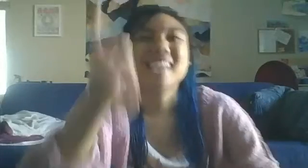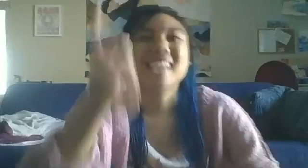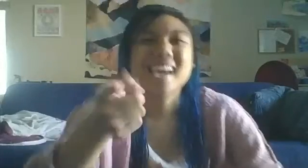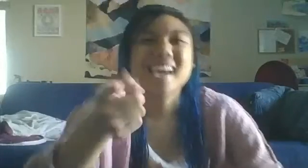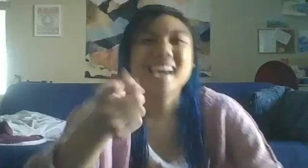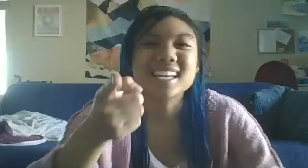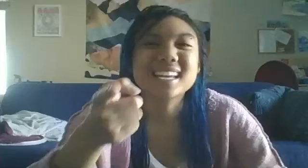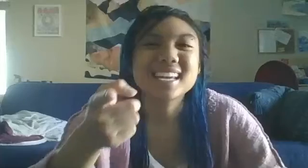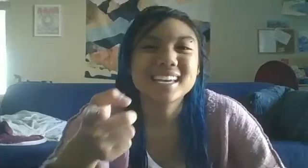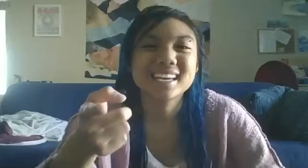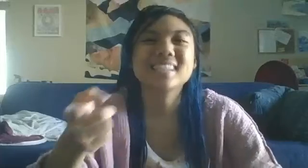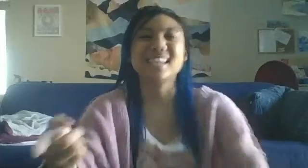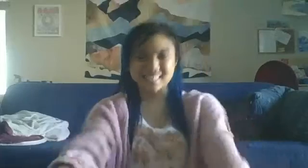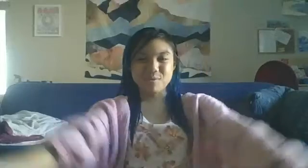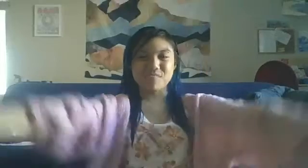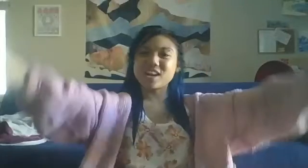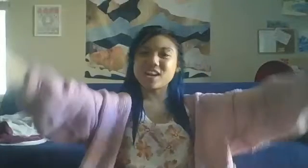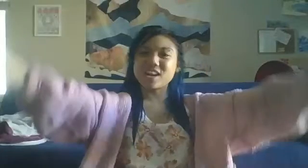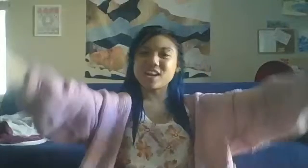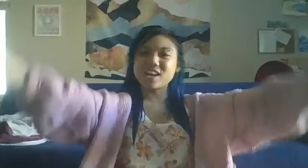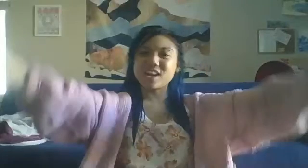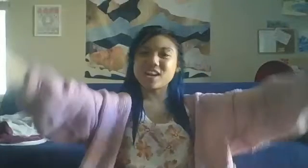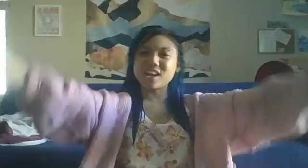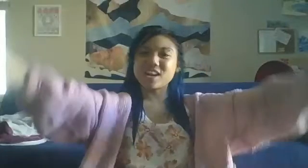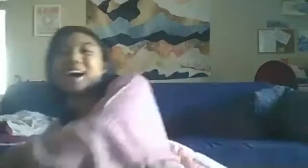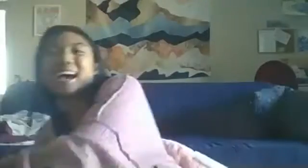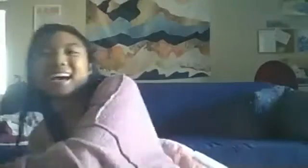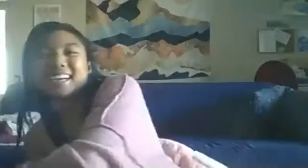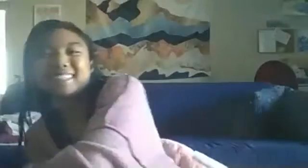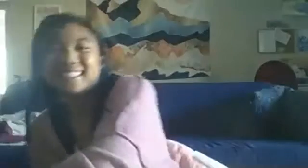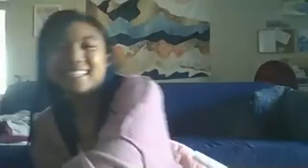usted? Good job, my friends. Give me a rainbow clap.